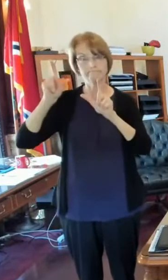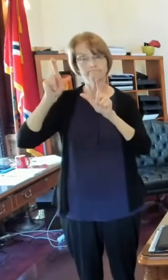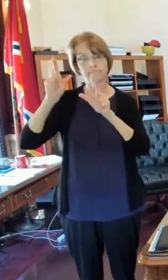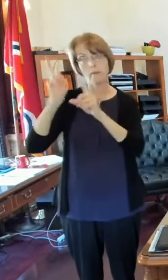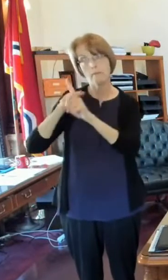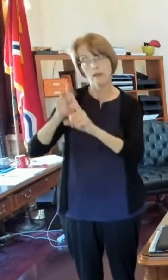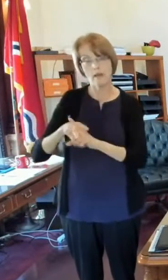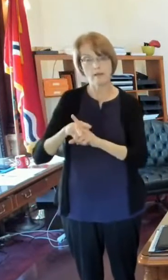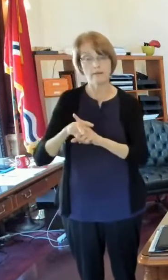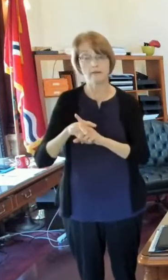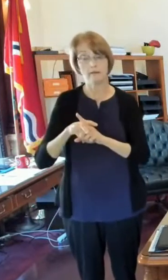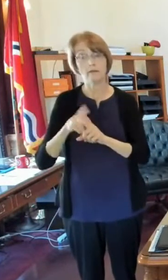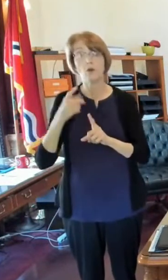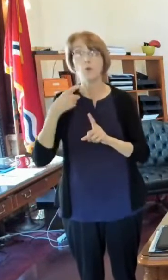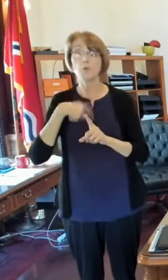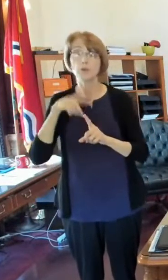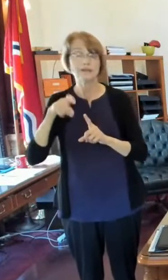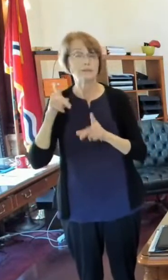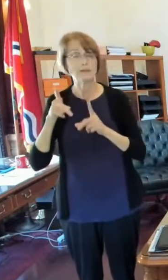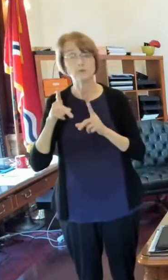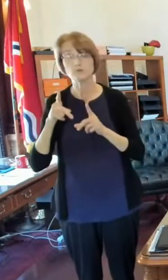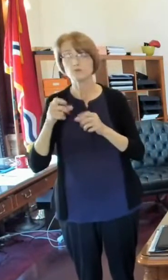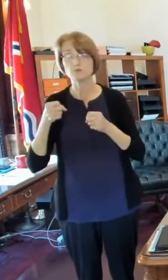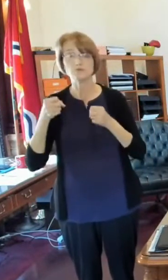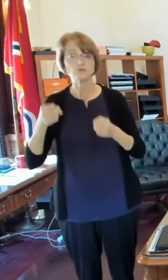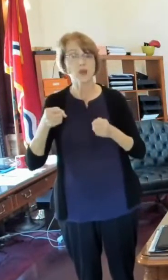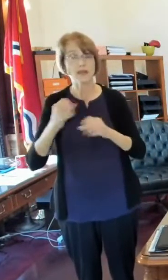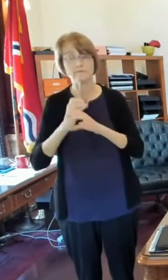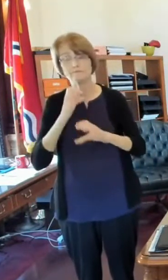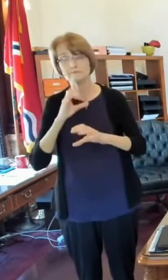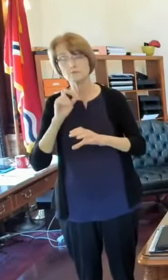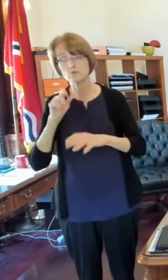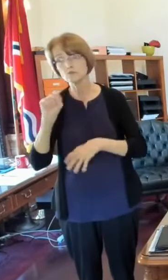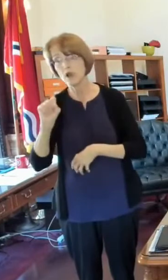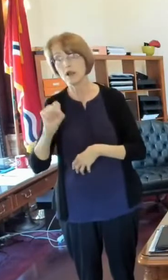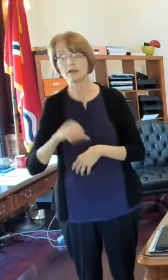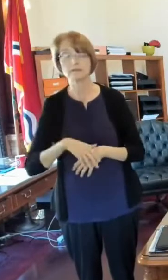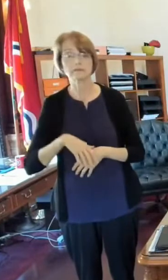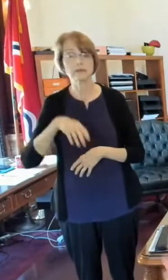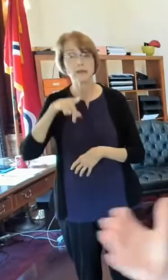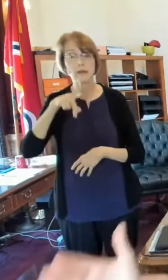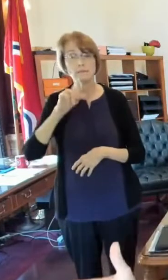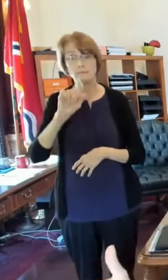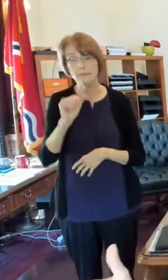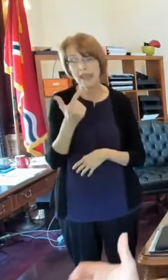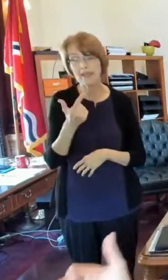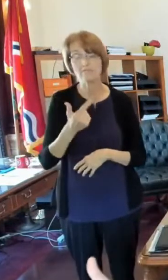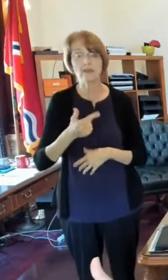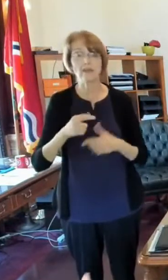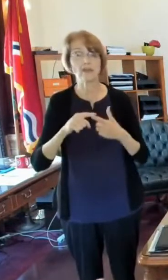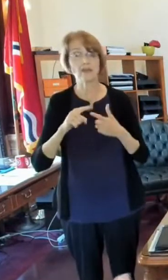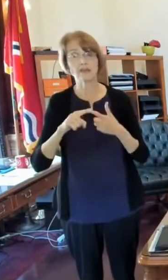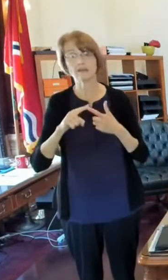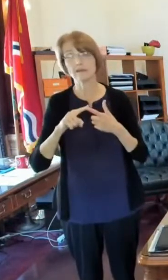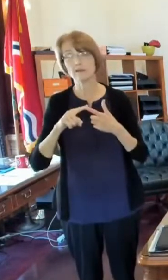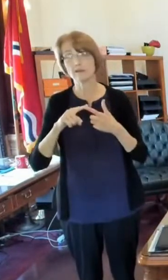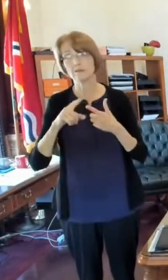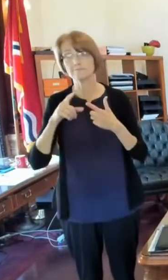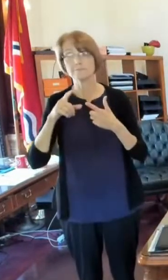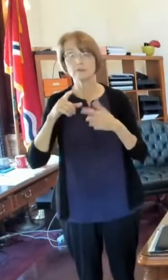drive our trucks, whether it's a paving truck, a dump truck, the big orange